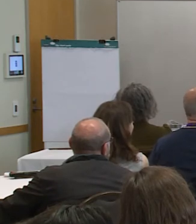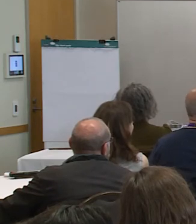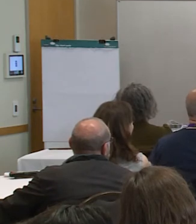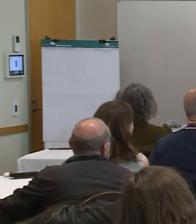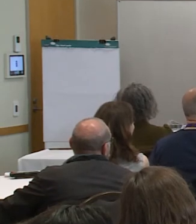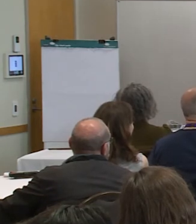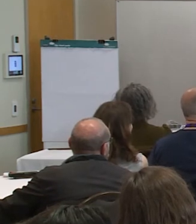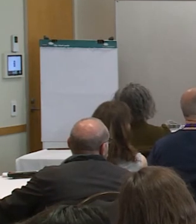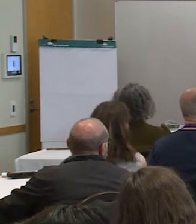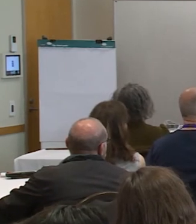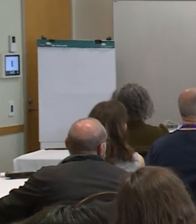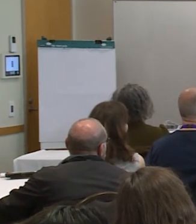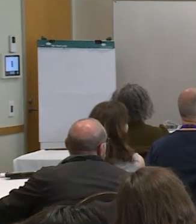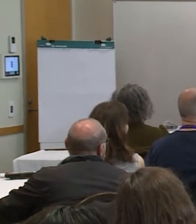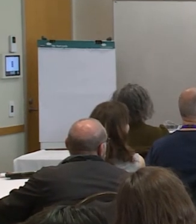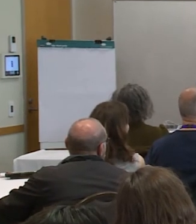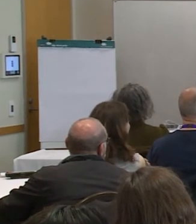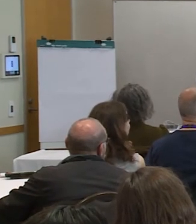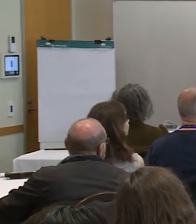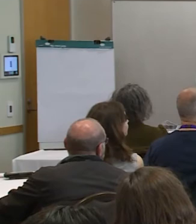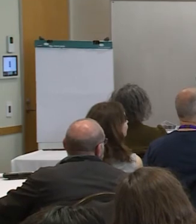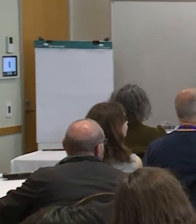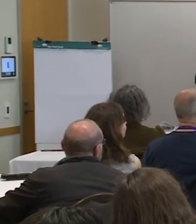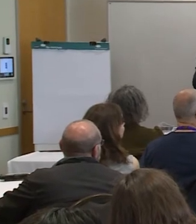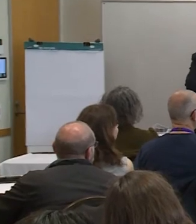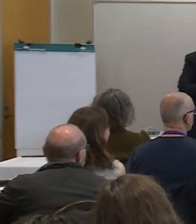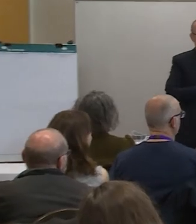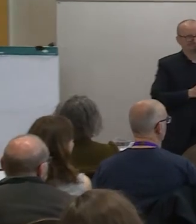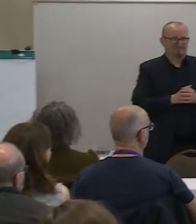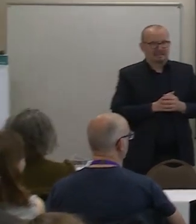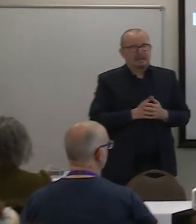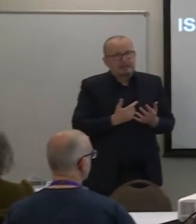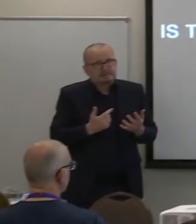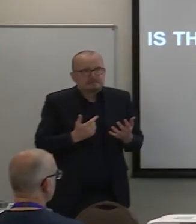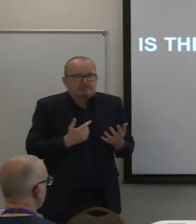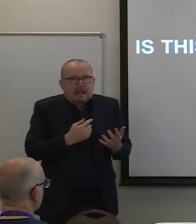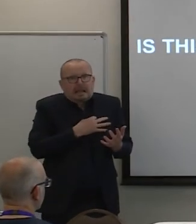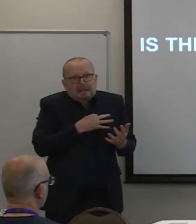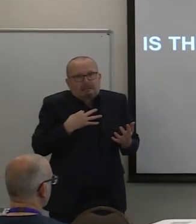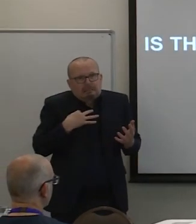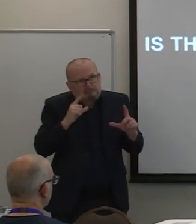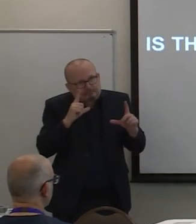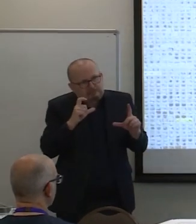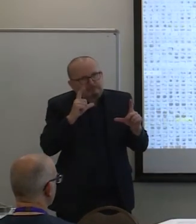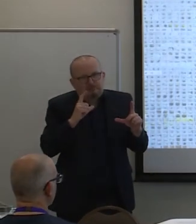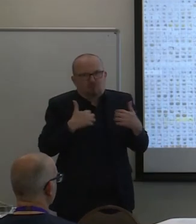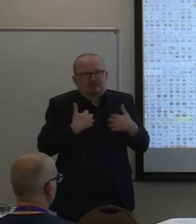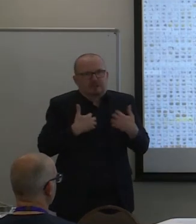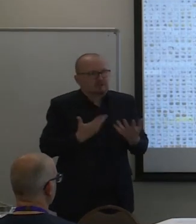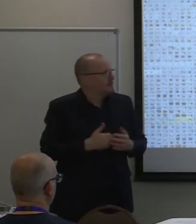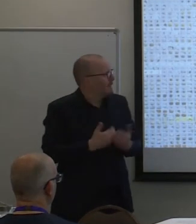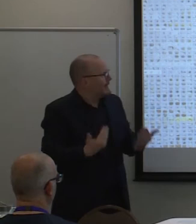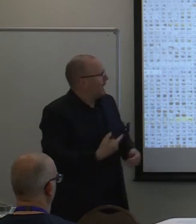pretty, but it's a picture of a rock. It's kind of cool, but it's not going to get me really excited. How about